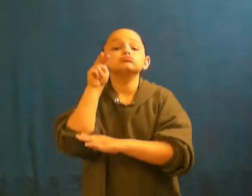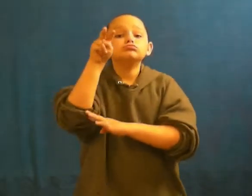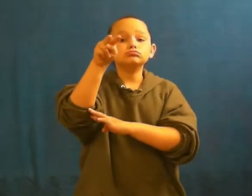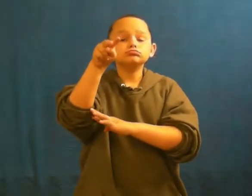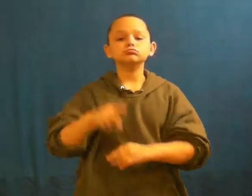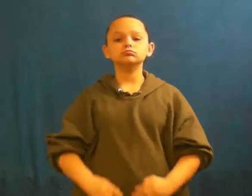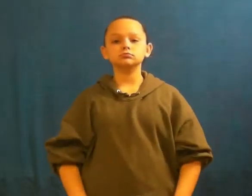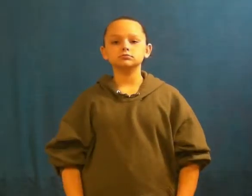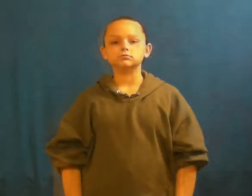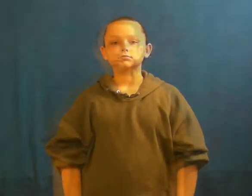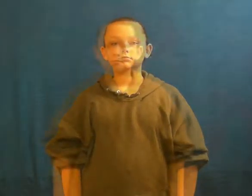This dog is starving.